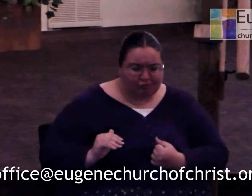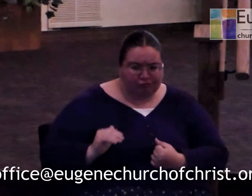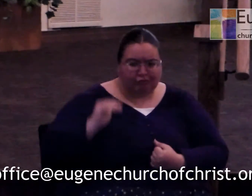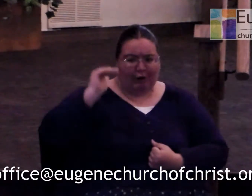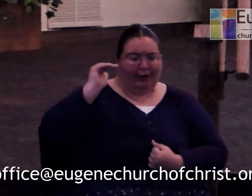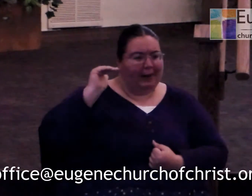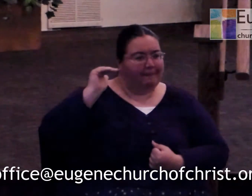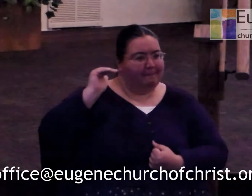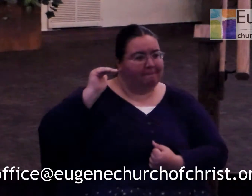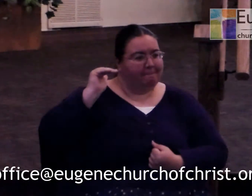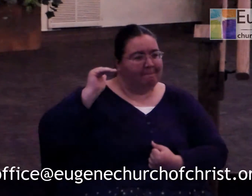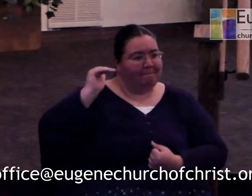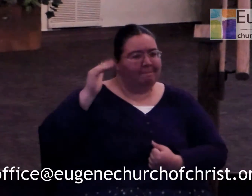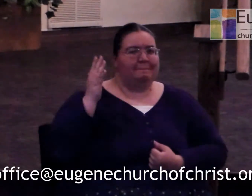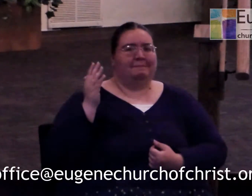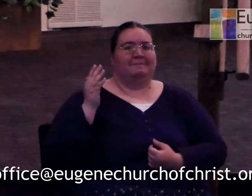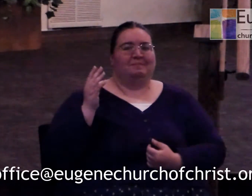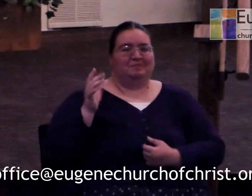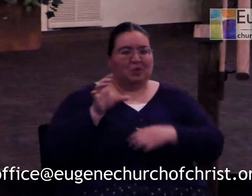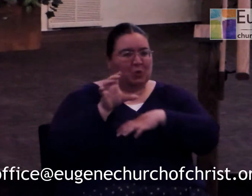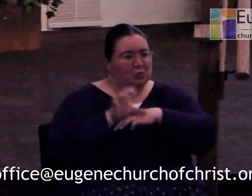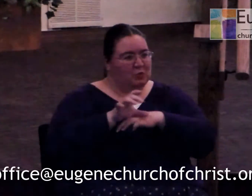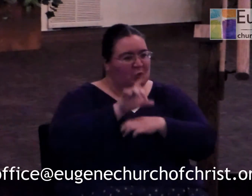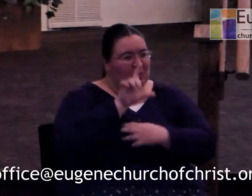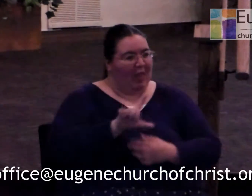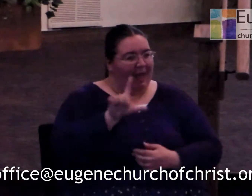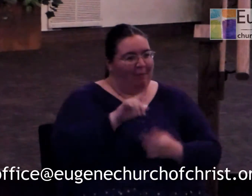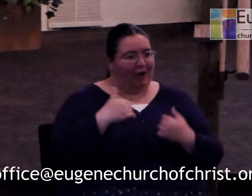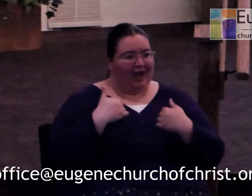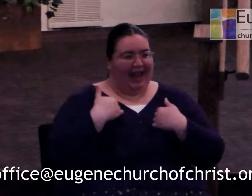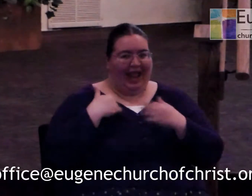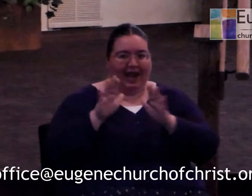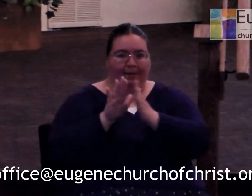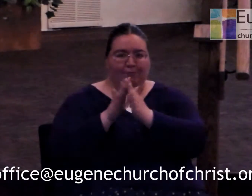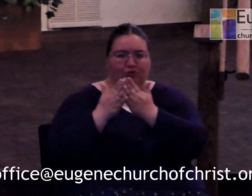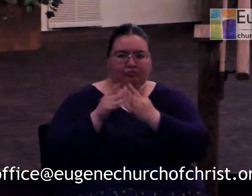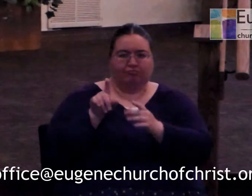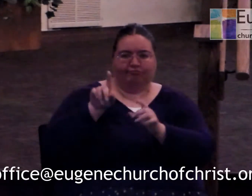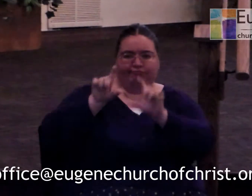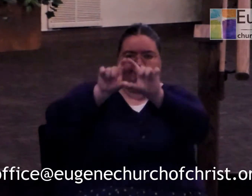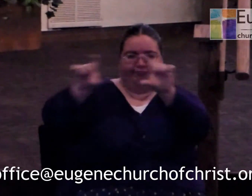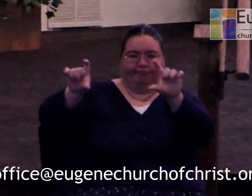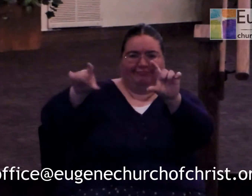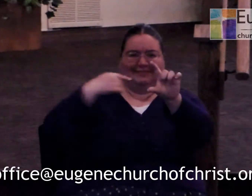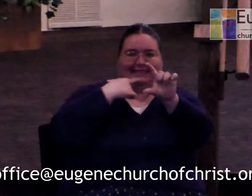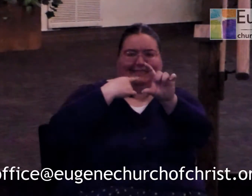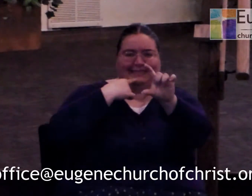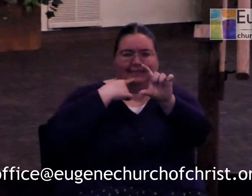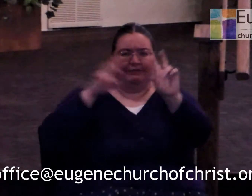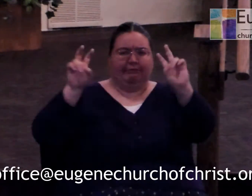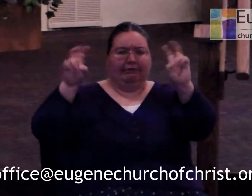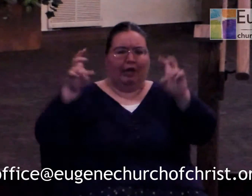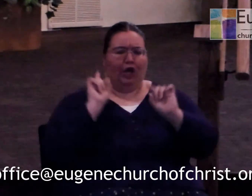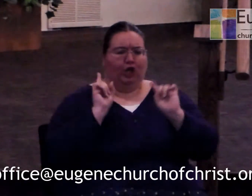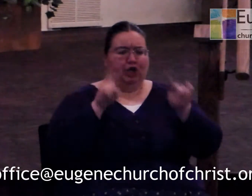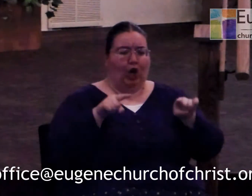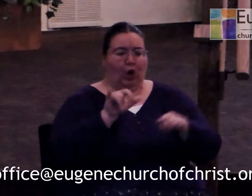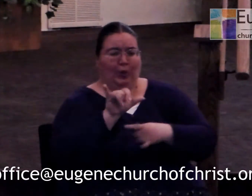on the shelf in the church library that said, "Go ye" means go me. And the idea behind that is, a